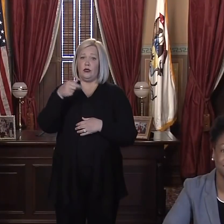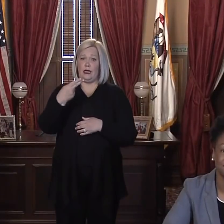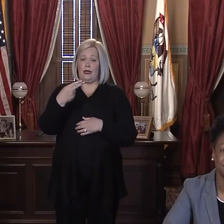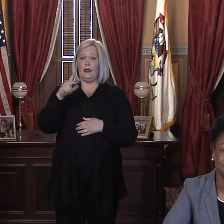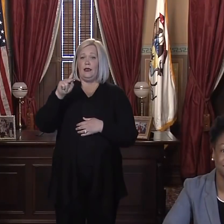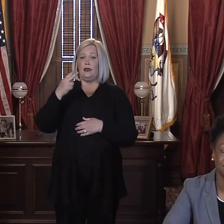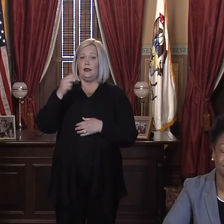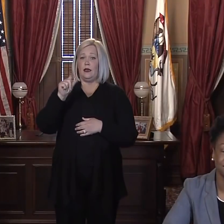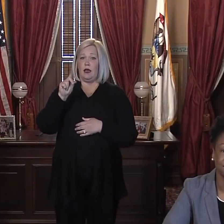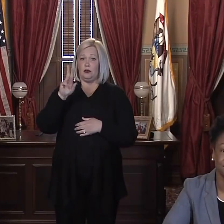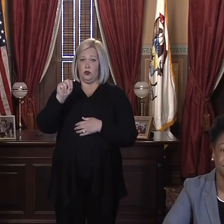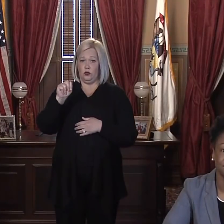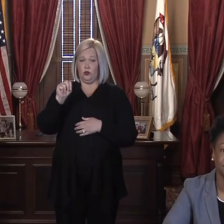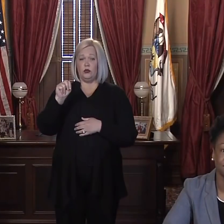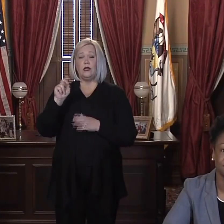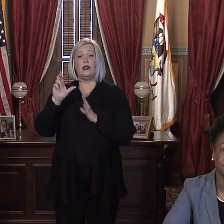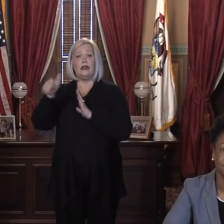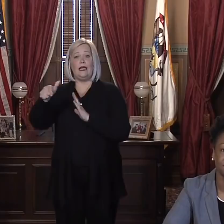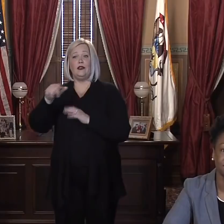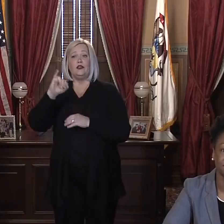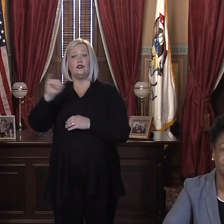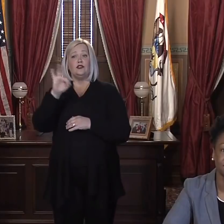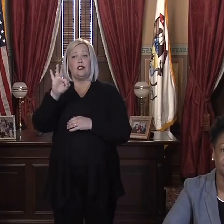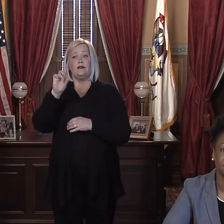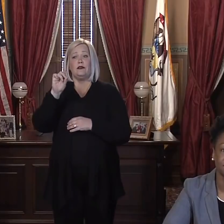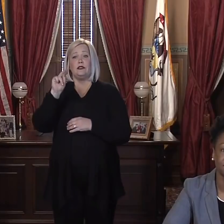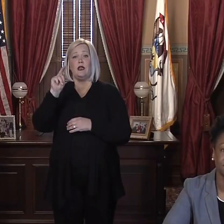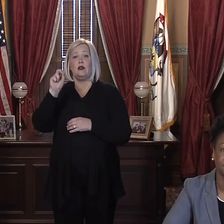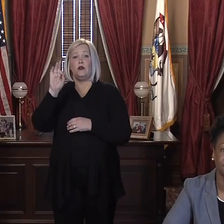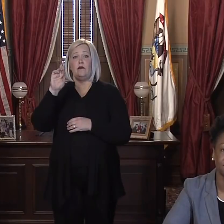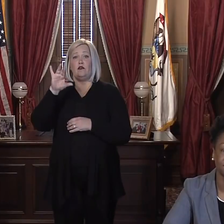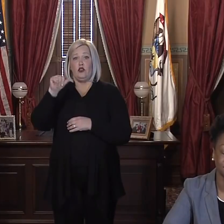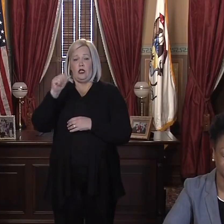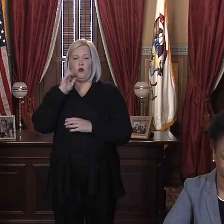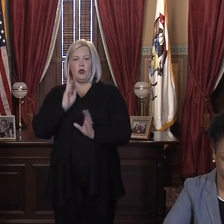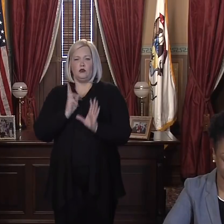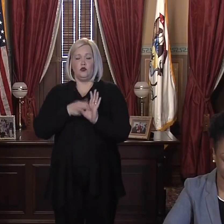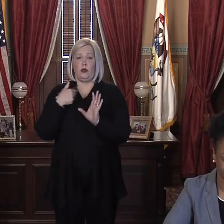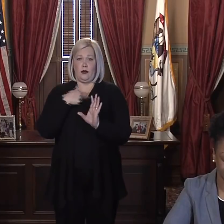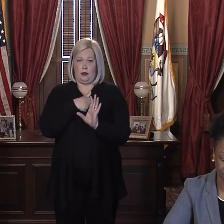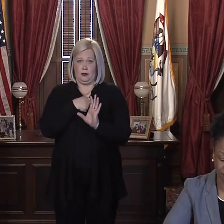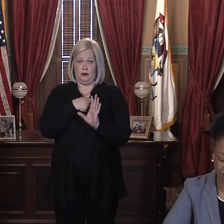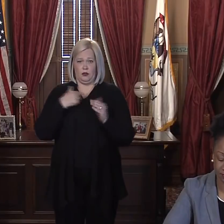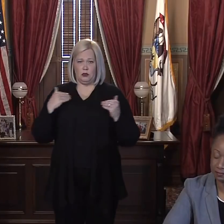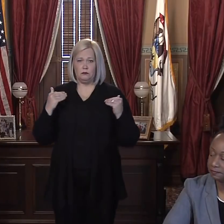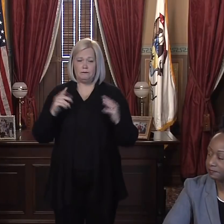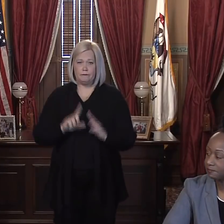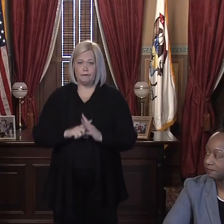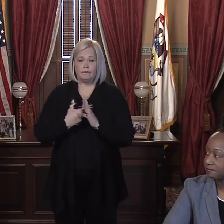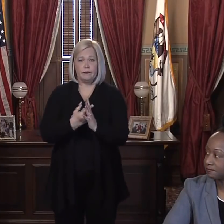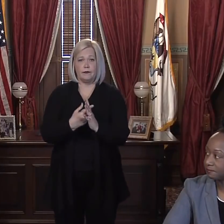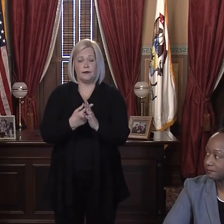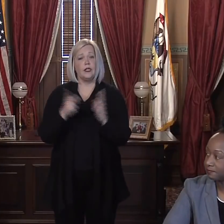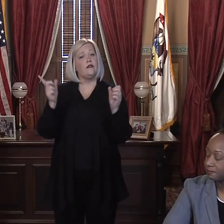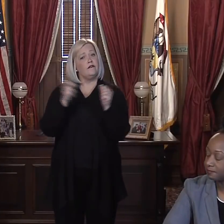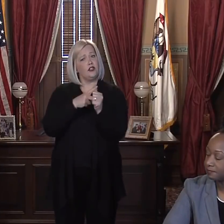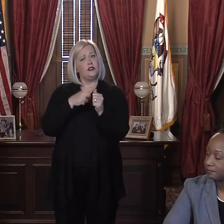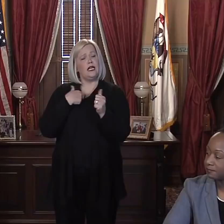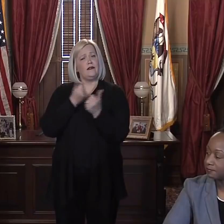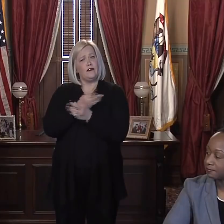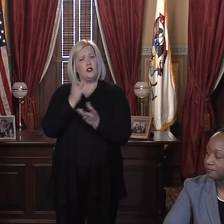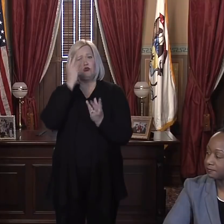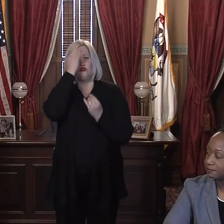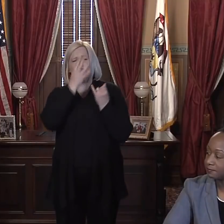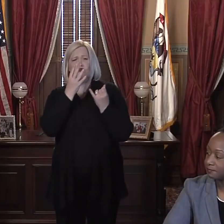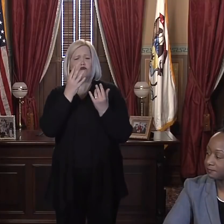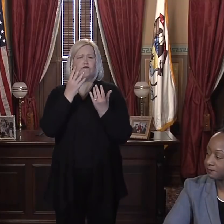will be joined by Jeff Donofrio. So we'll jump right in. I wanted to start by sharing a few thoughts. I've been